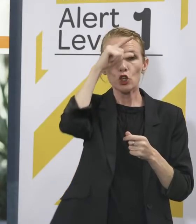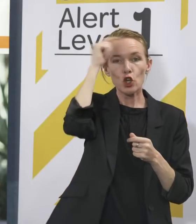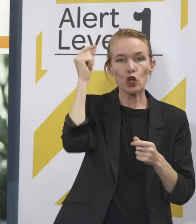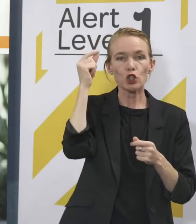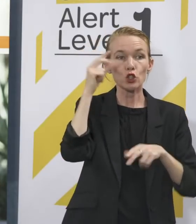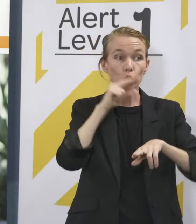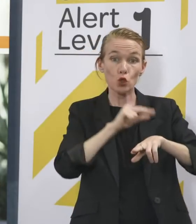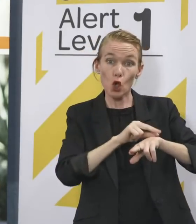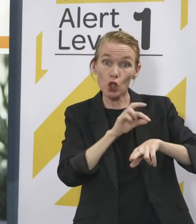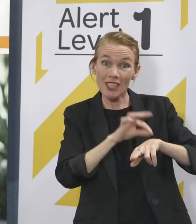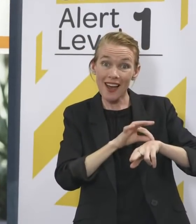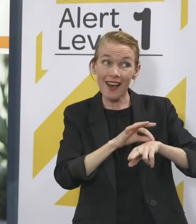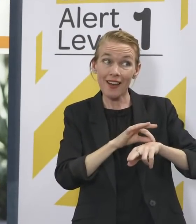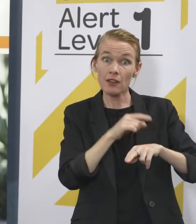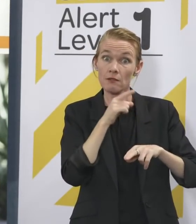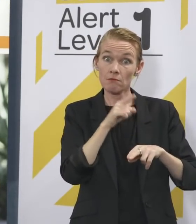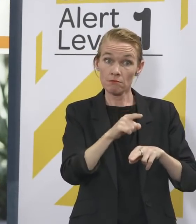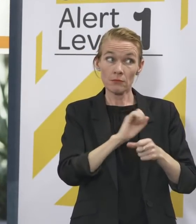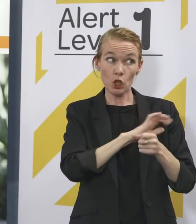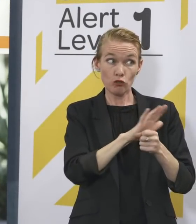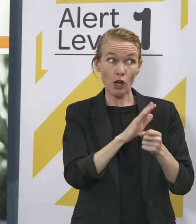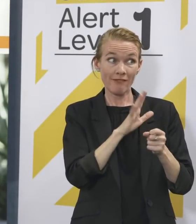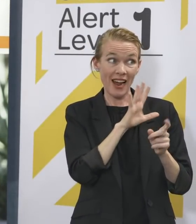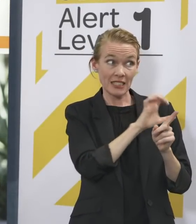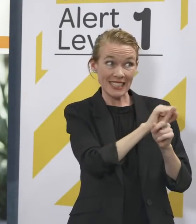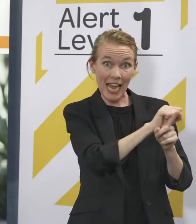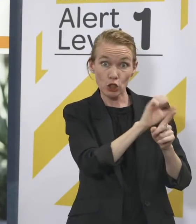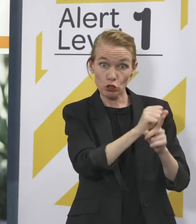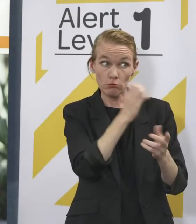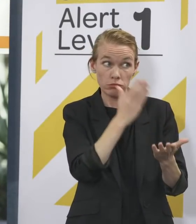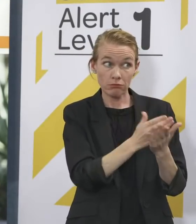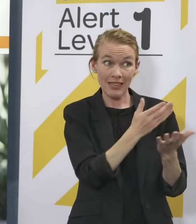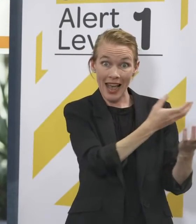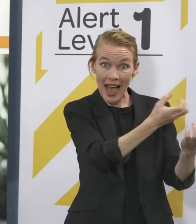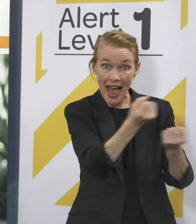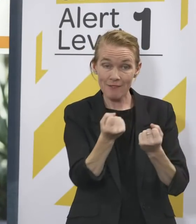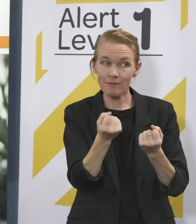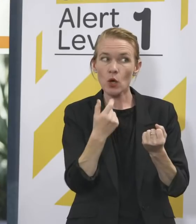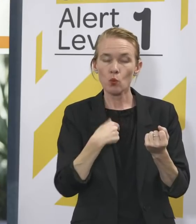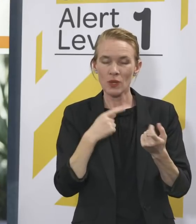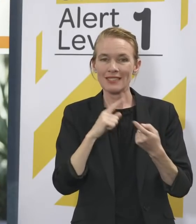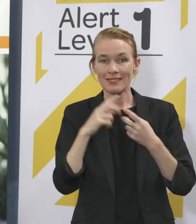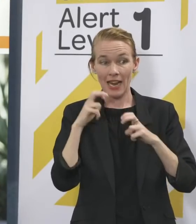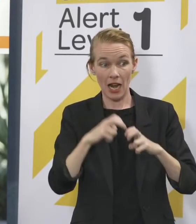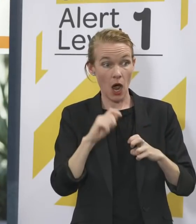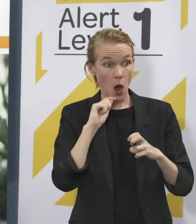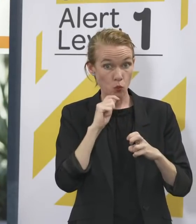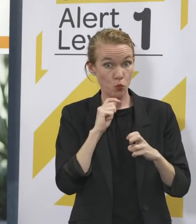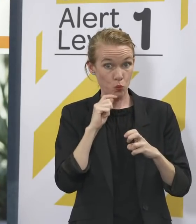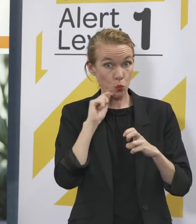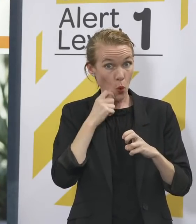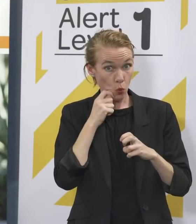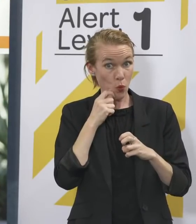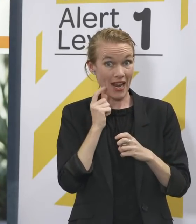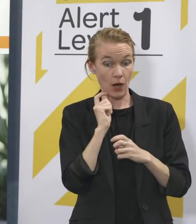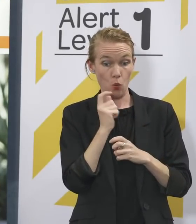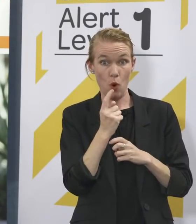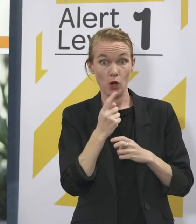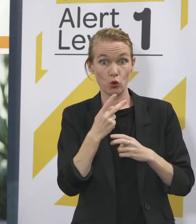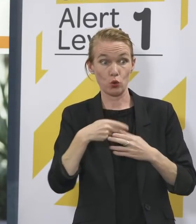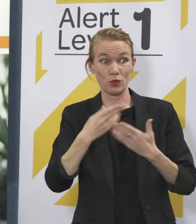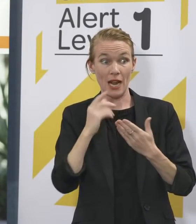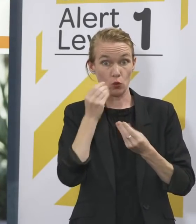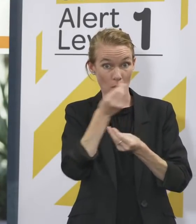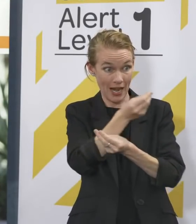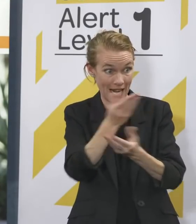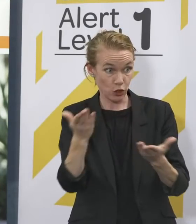So can I follow up on that and come back on that and give you an update in subsequent days? Do you have any indication of when compassionate exemptions